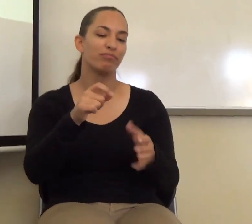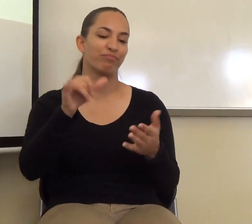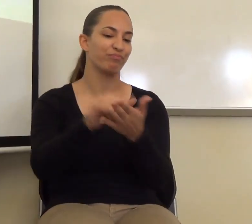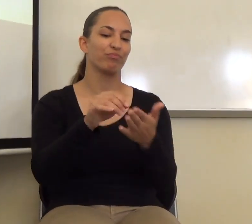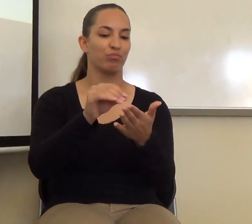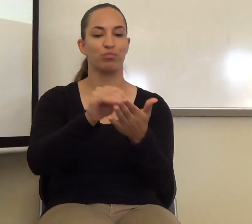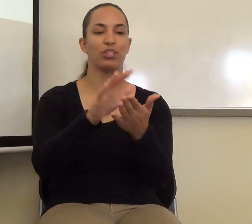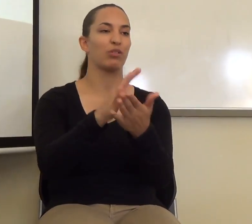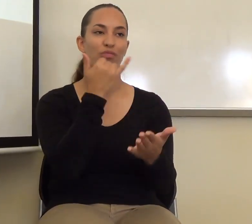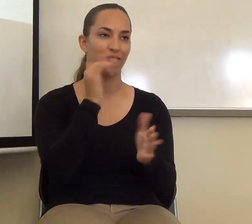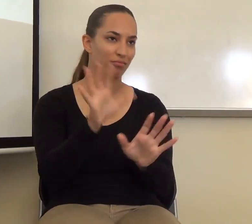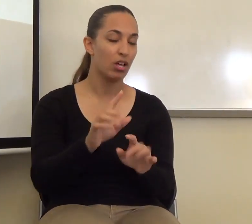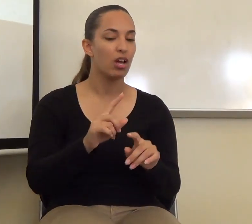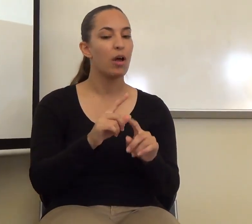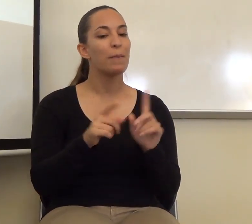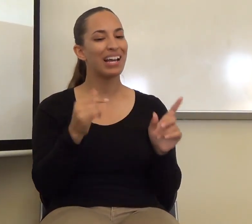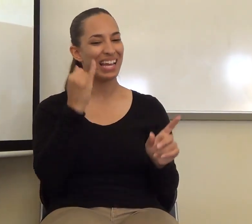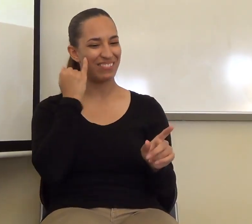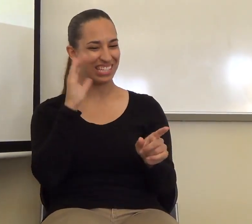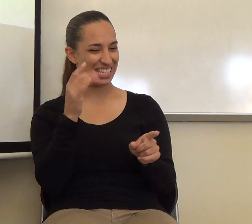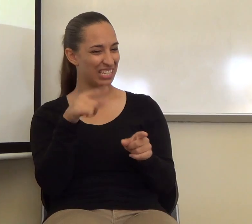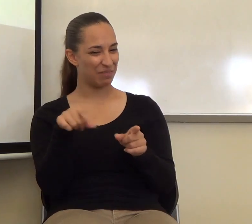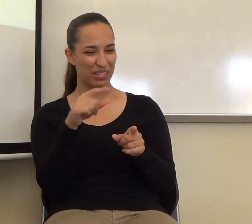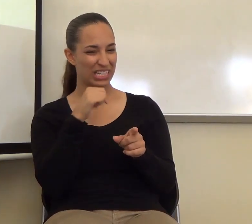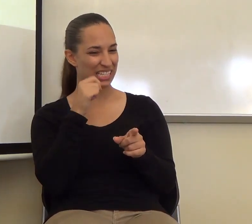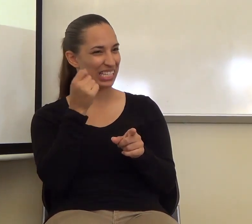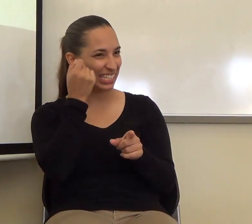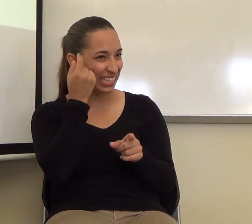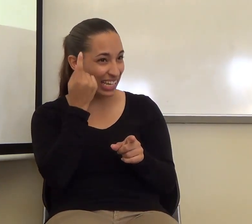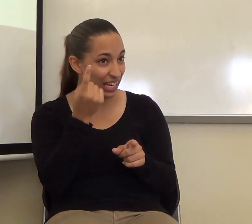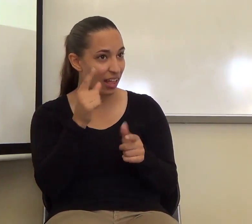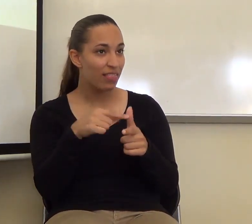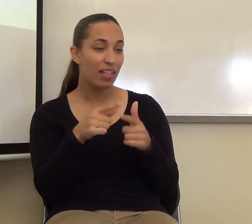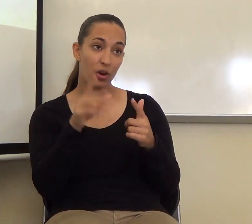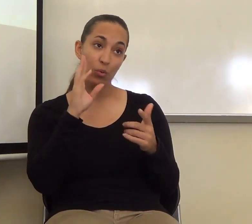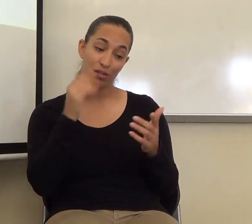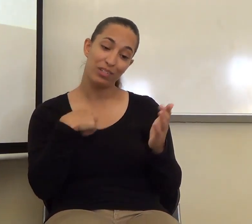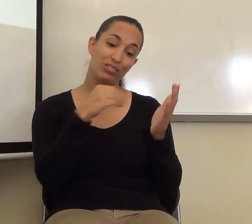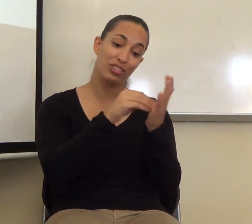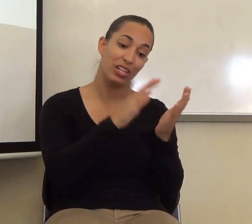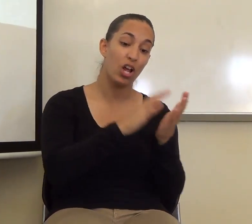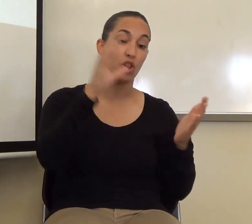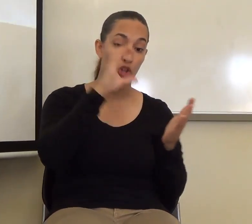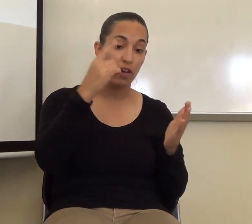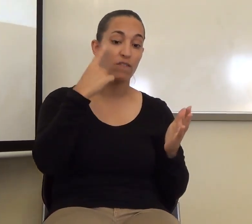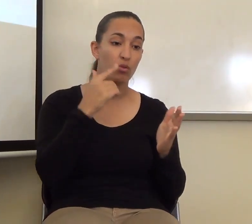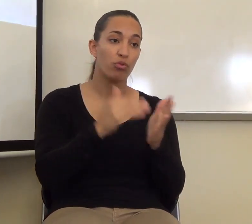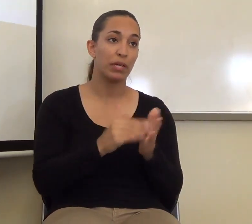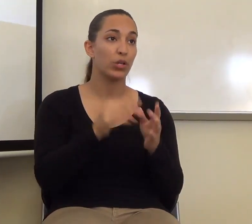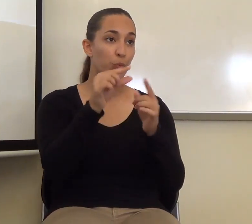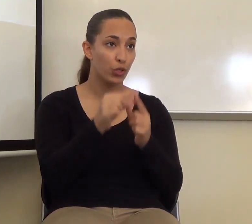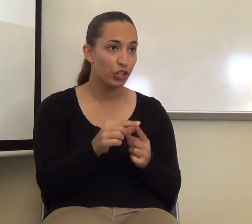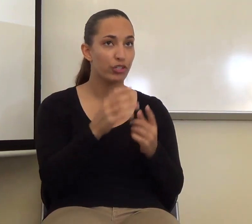I'm going to tell you. Look for repeated words and phrases, okay? But when you have an